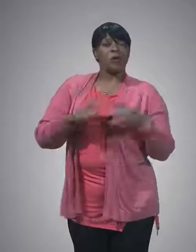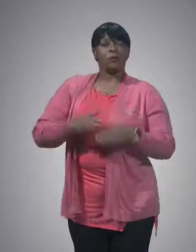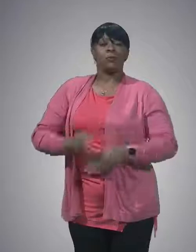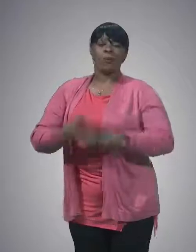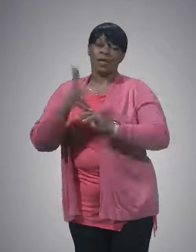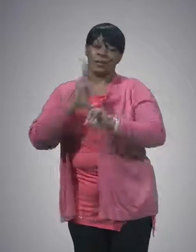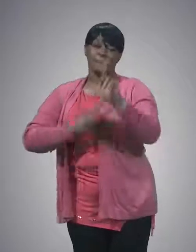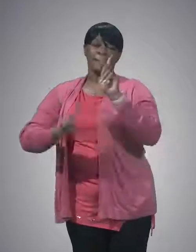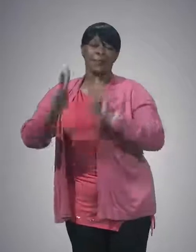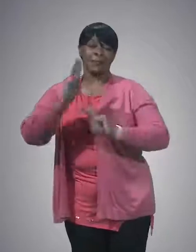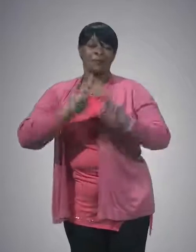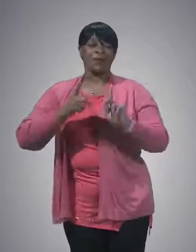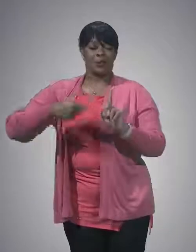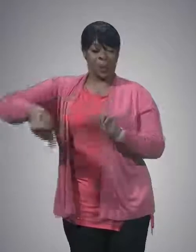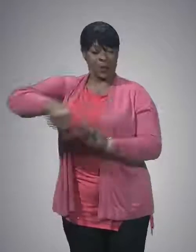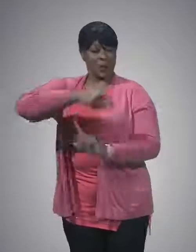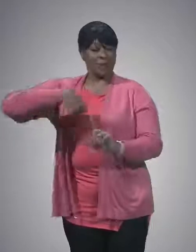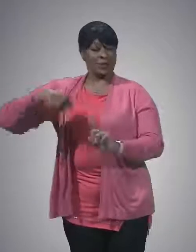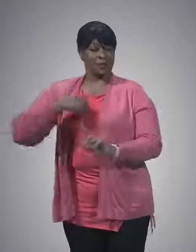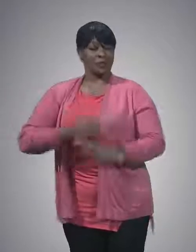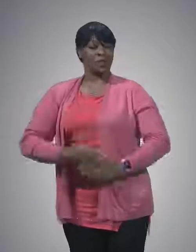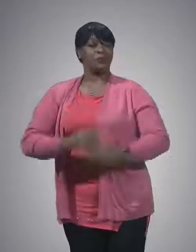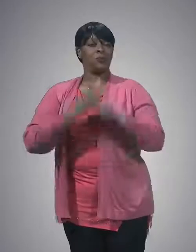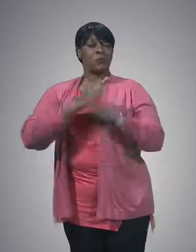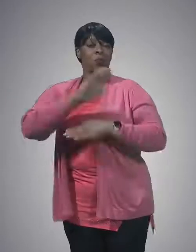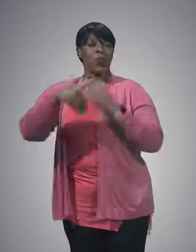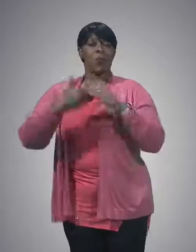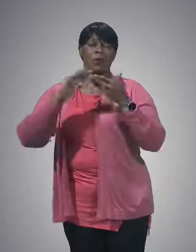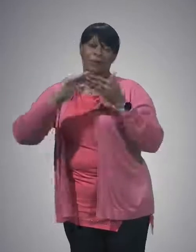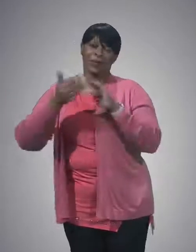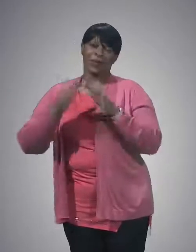the people around us and to protect our entire